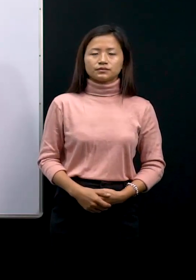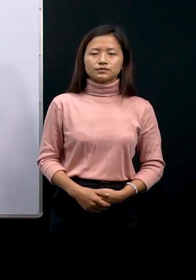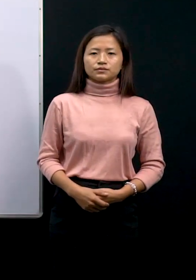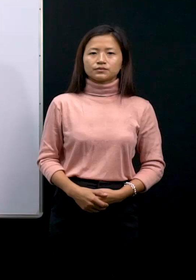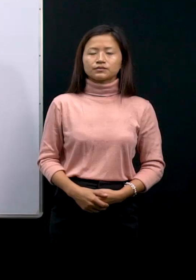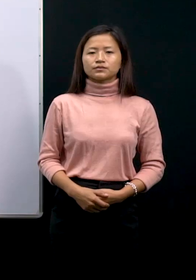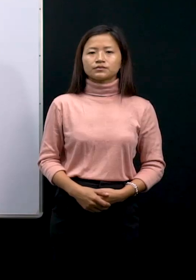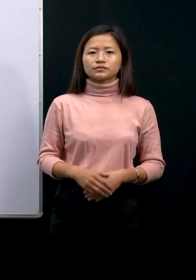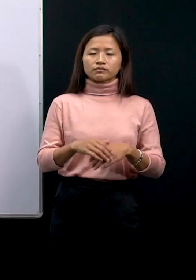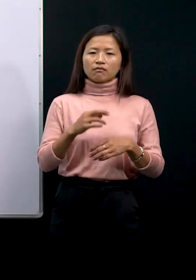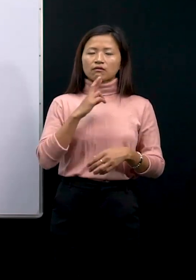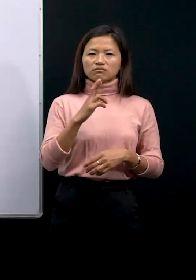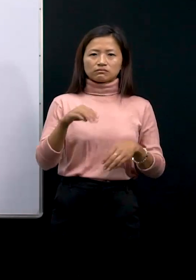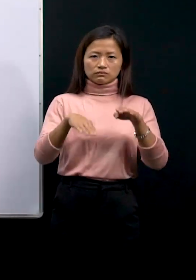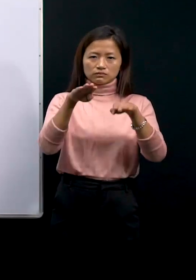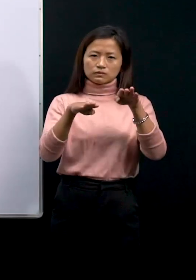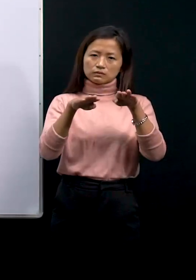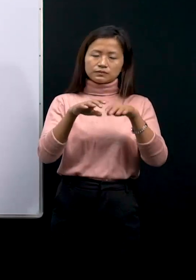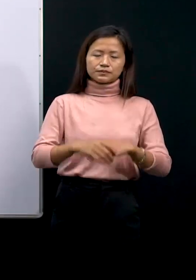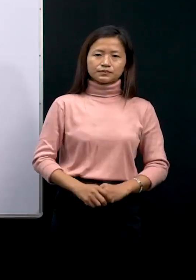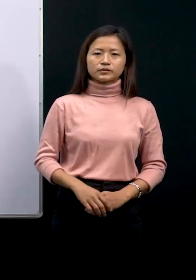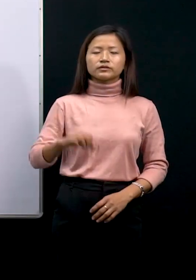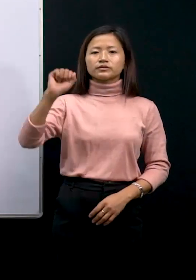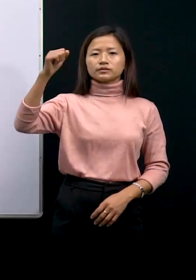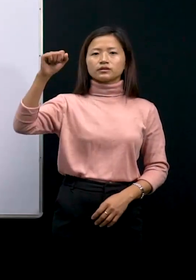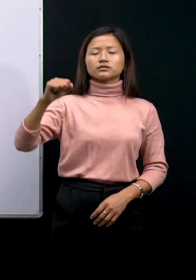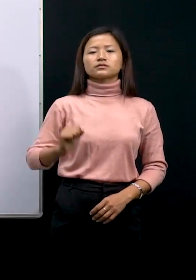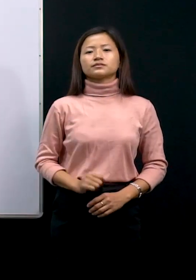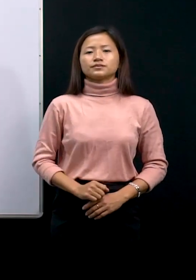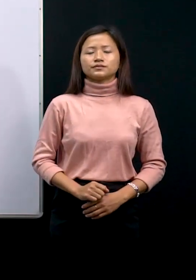PO and CO are equal or not? Yes or no? Yes. Why?